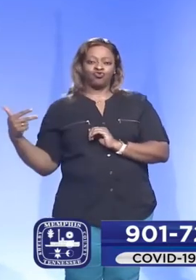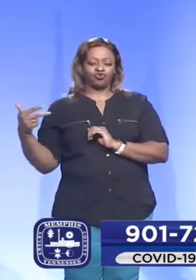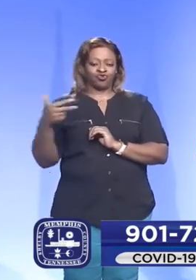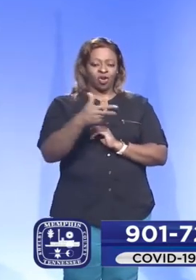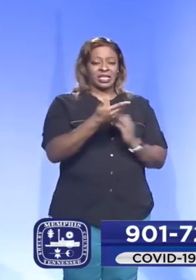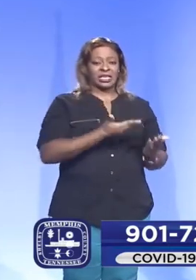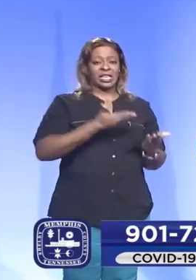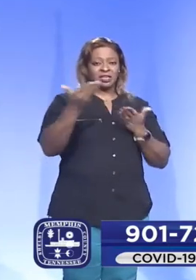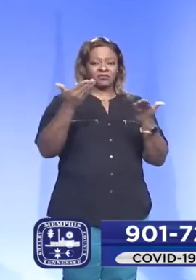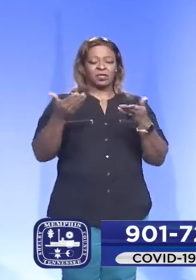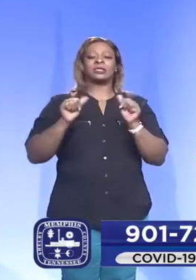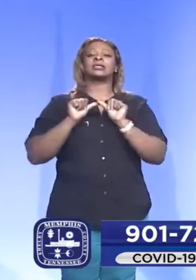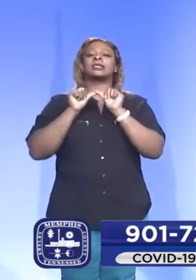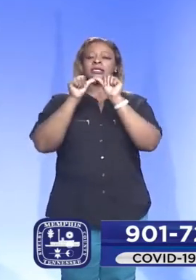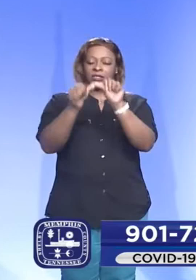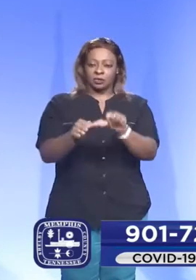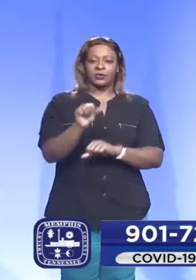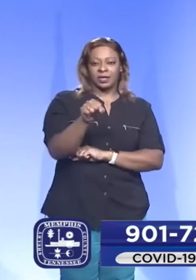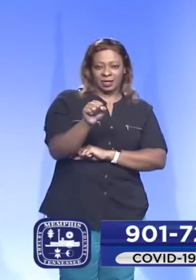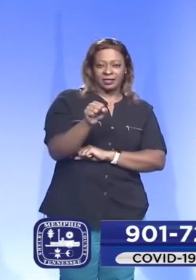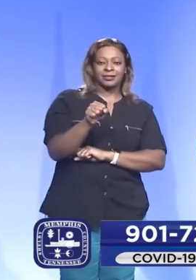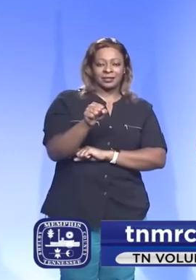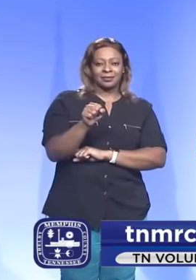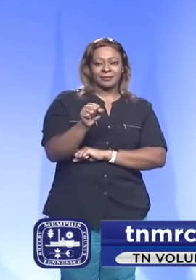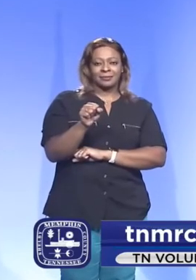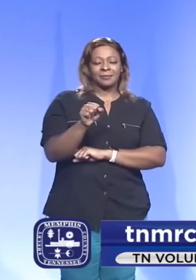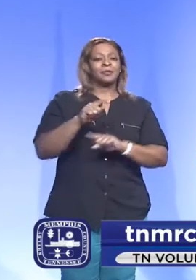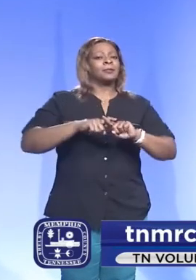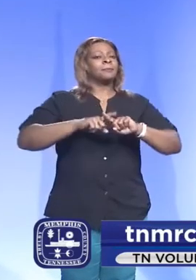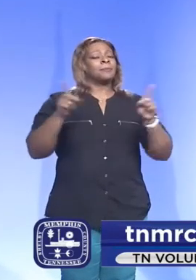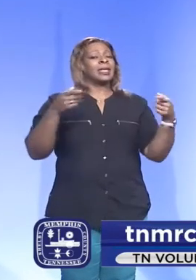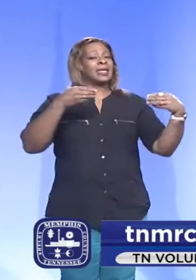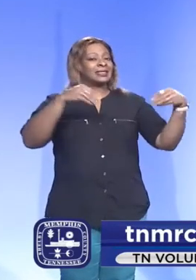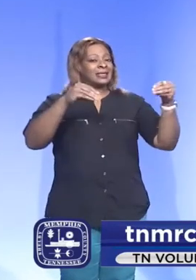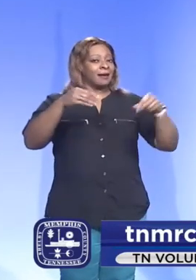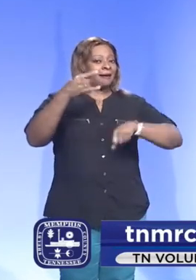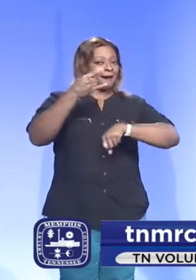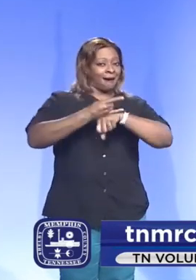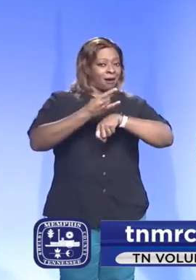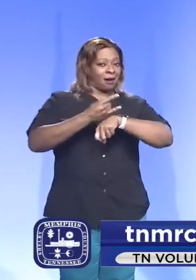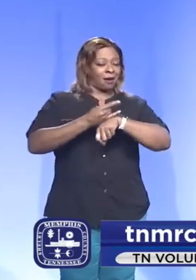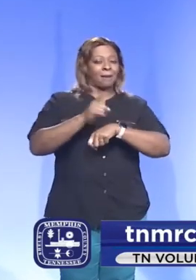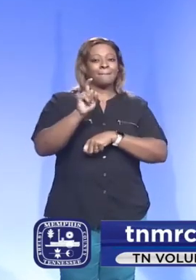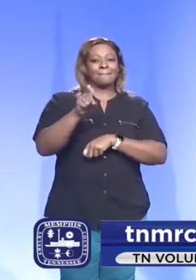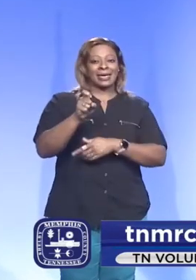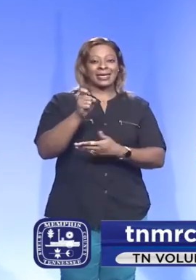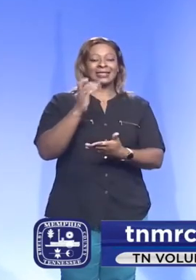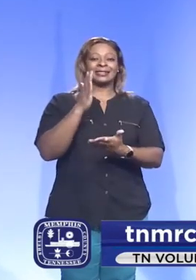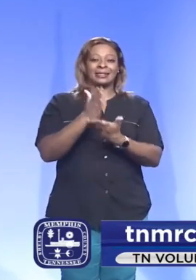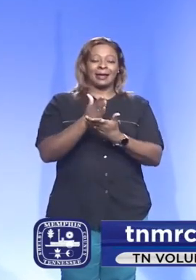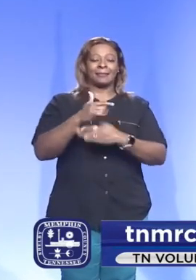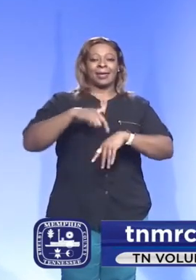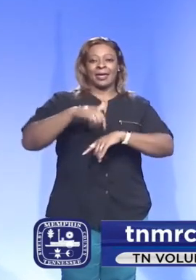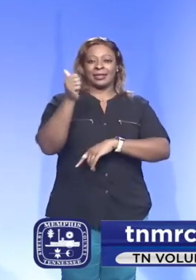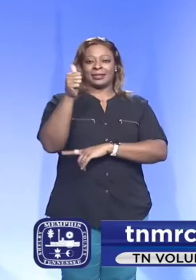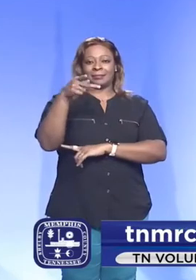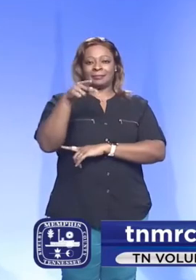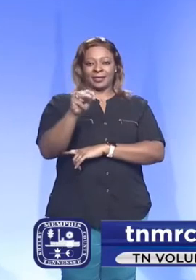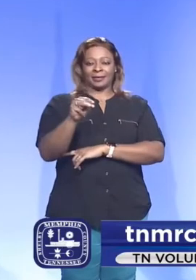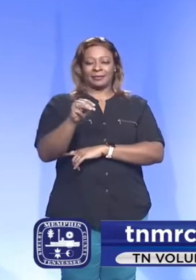delivery services may continue, but the sale of alcohol must stop at 10 p.m.